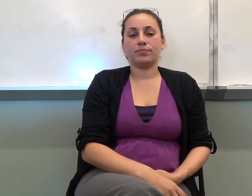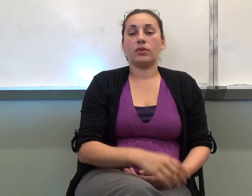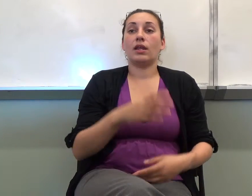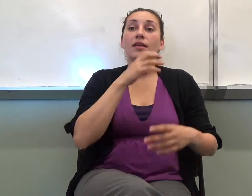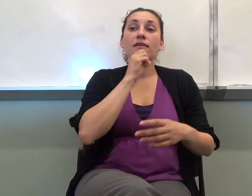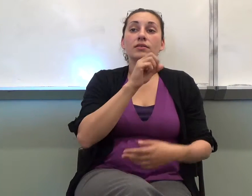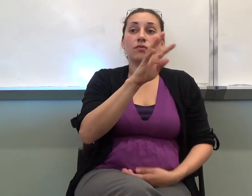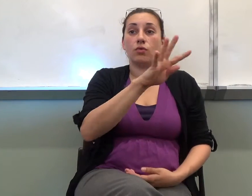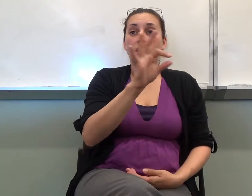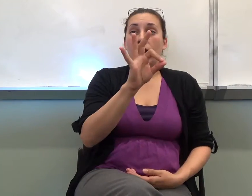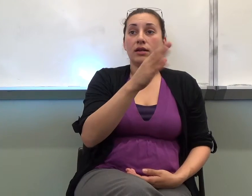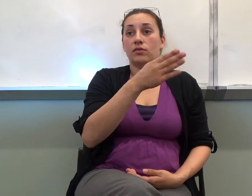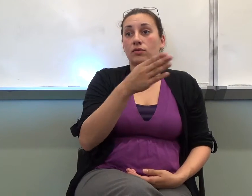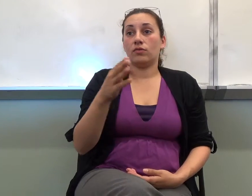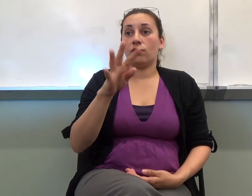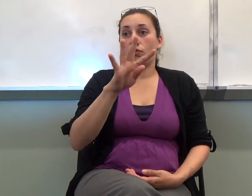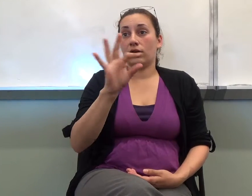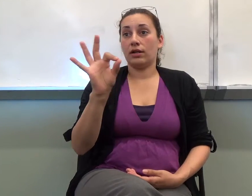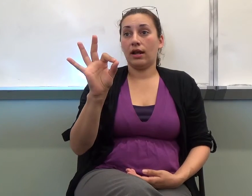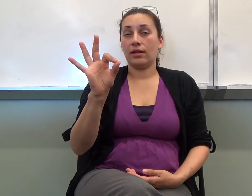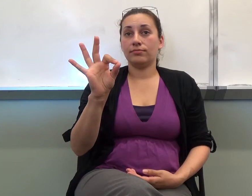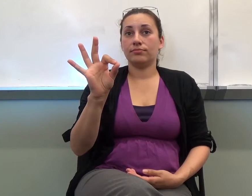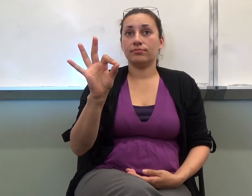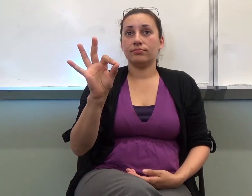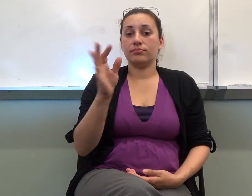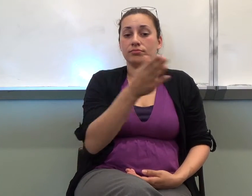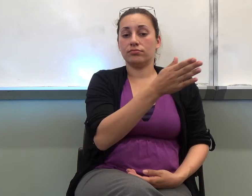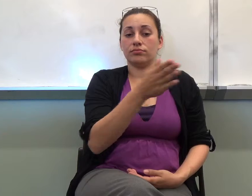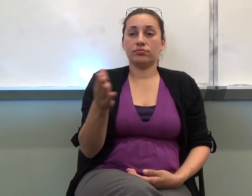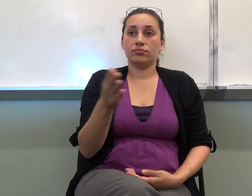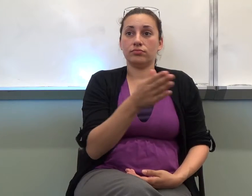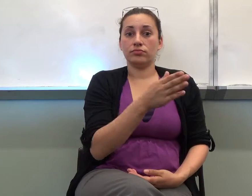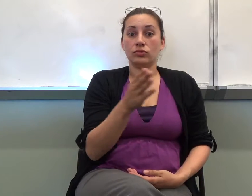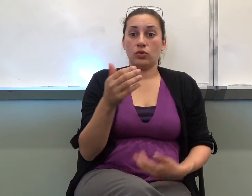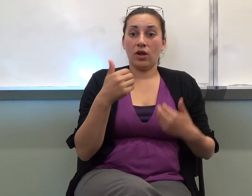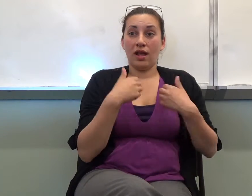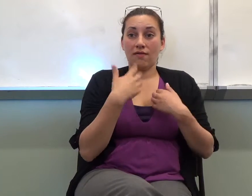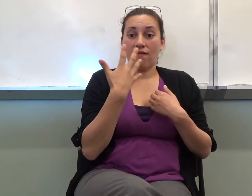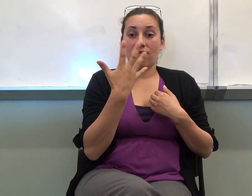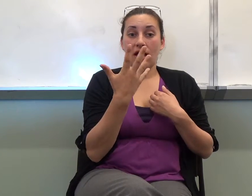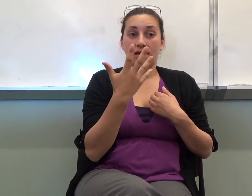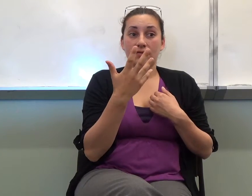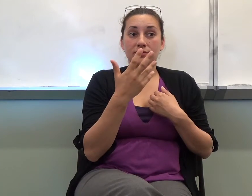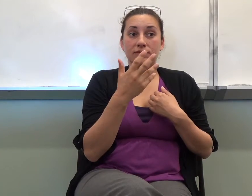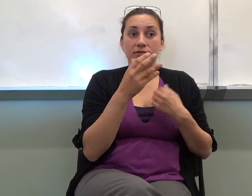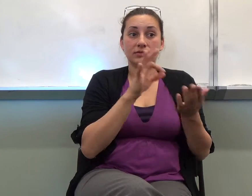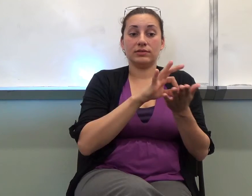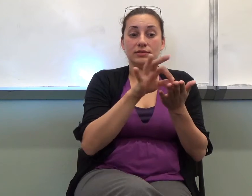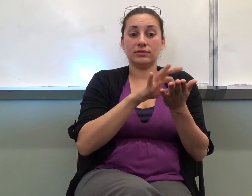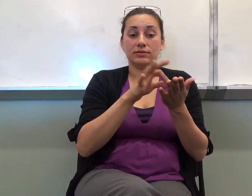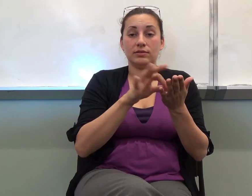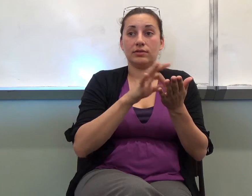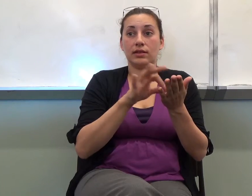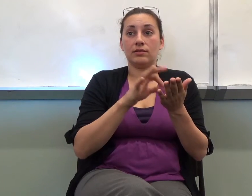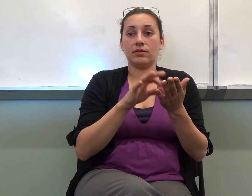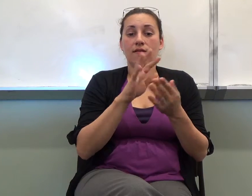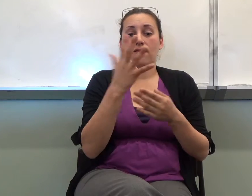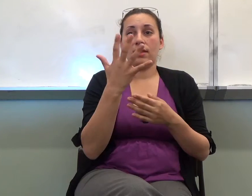49. Now, traditionally, when you reach 5 of these tally marks, the 5th one is done like that. And that